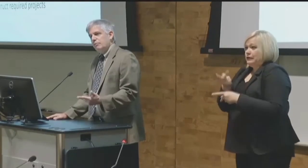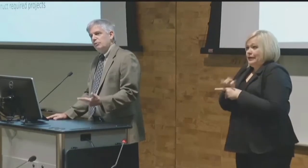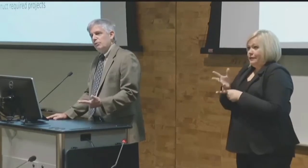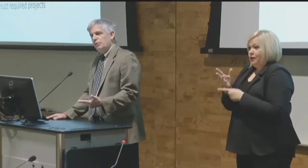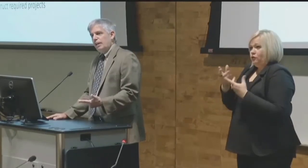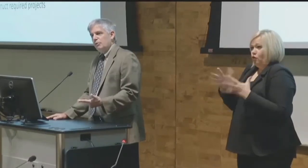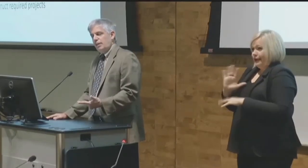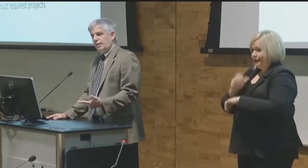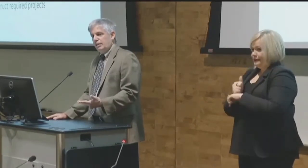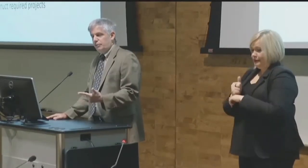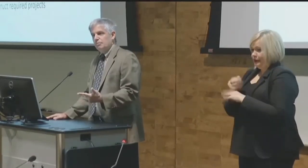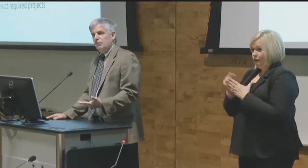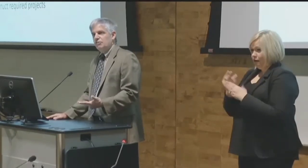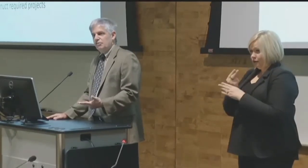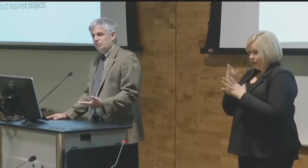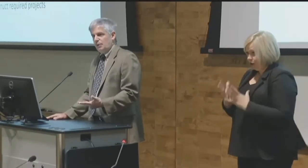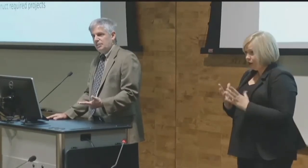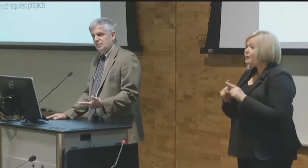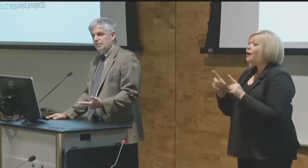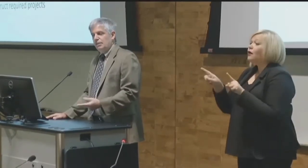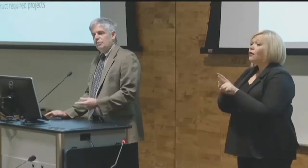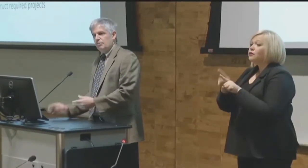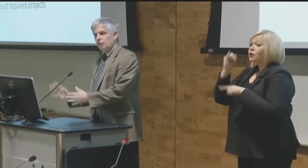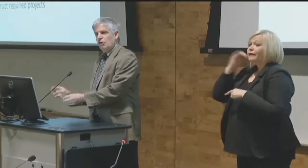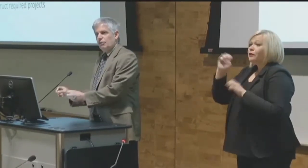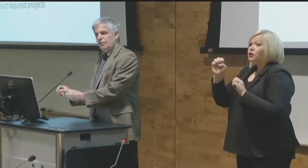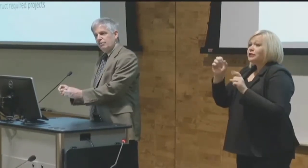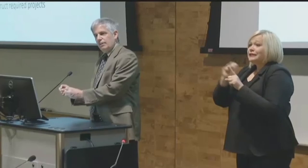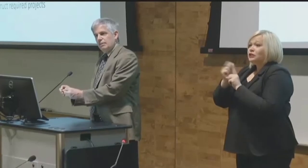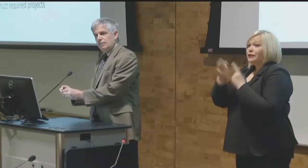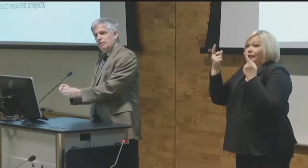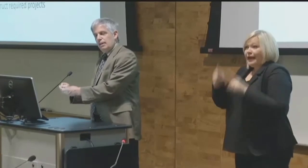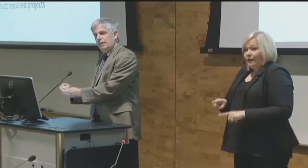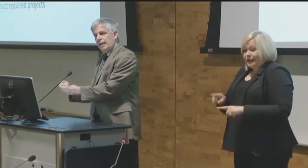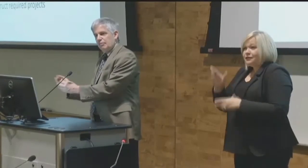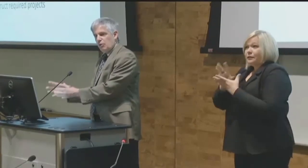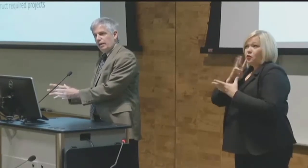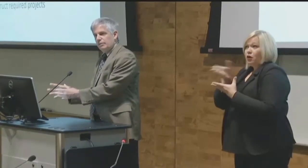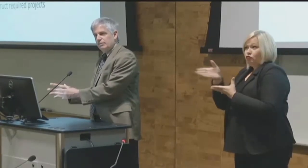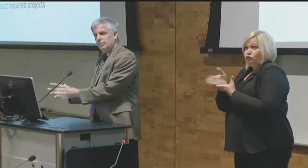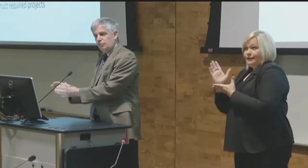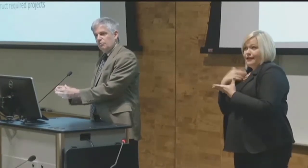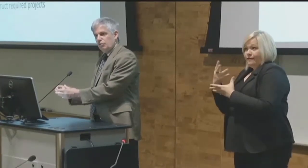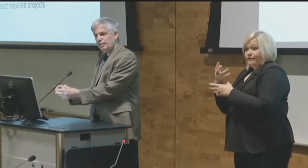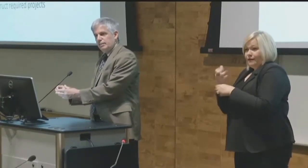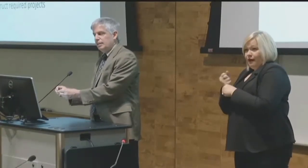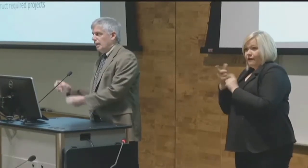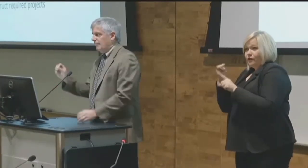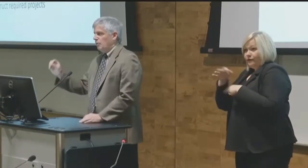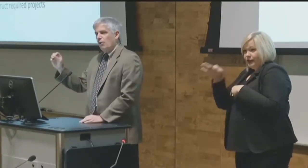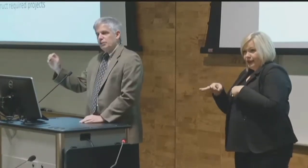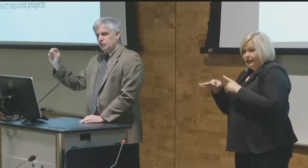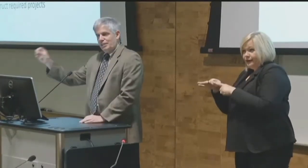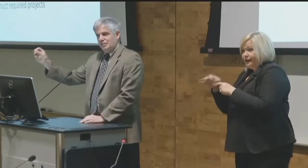what they will do is they will take, under an emergency situation, some of those water rights that they have acquired from Flint,